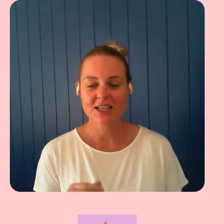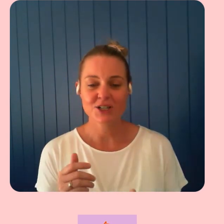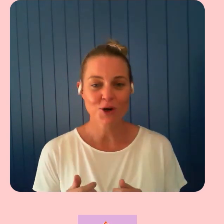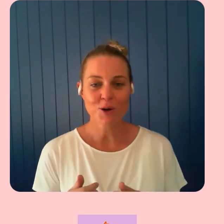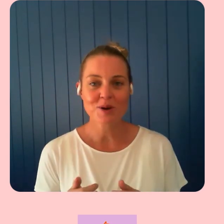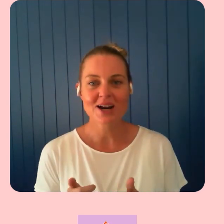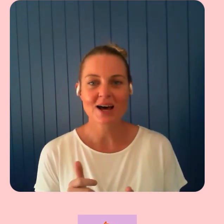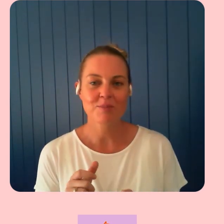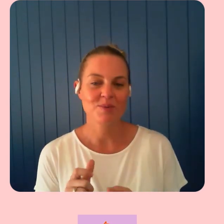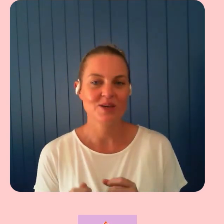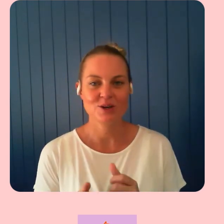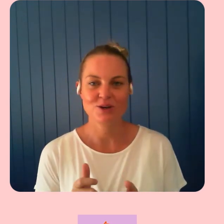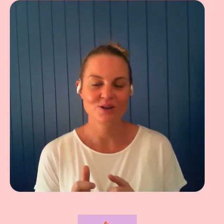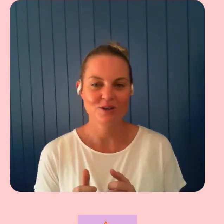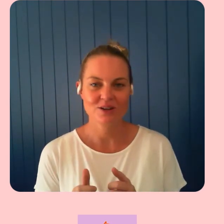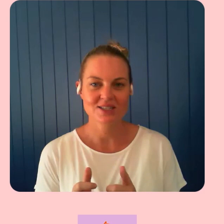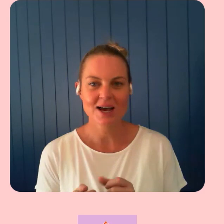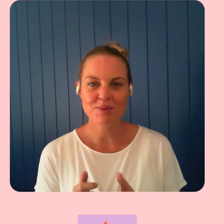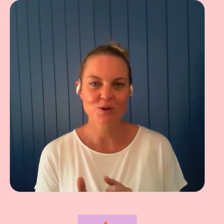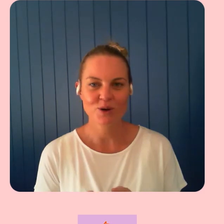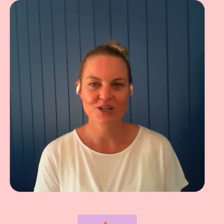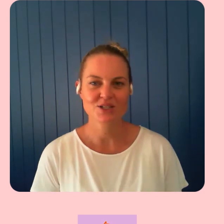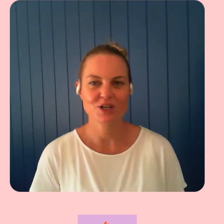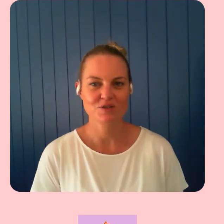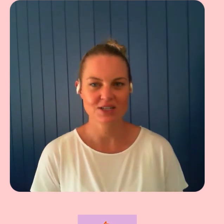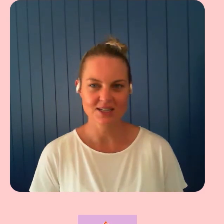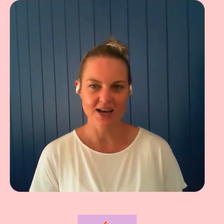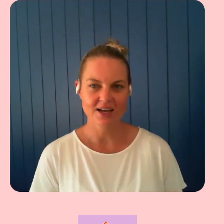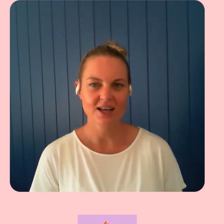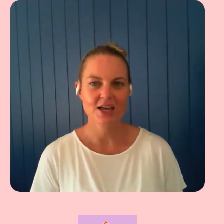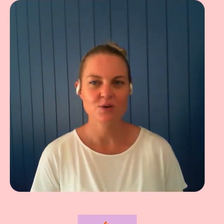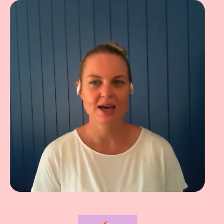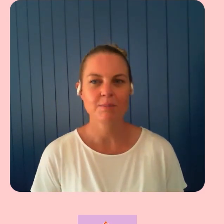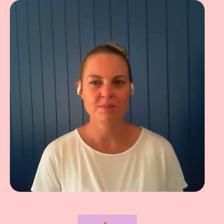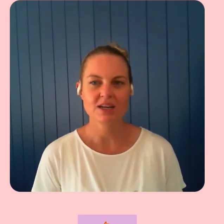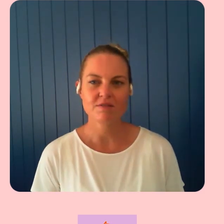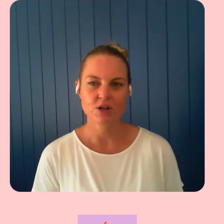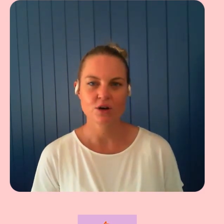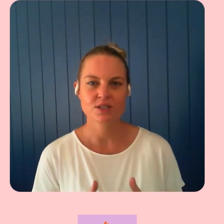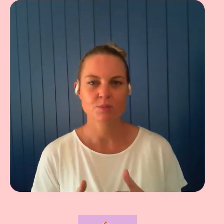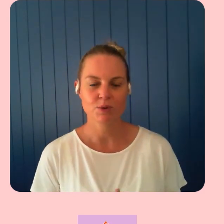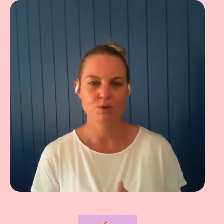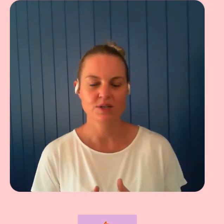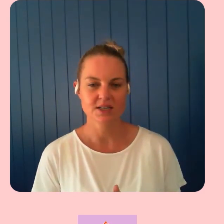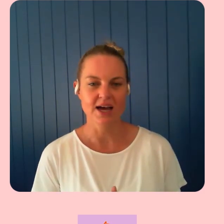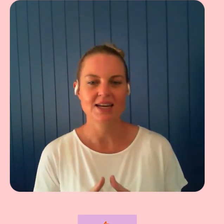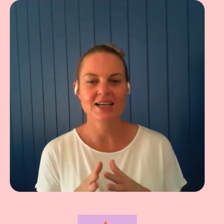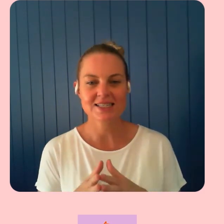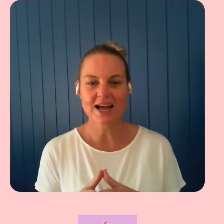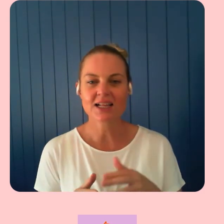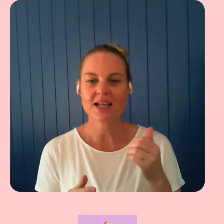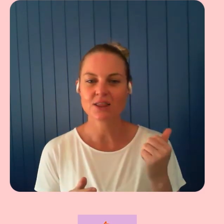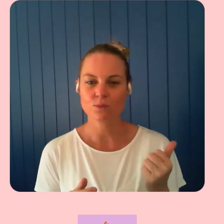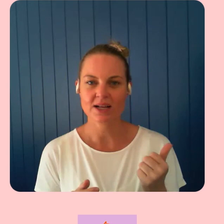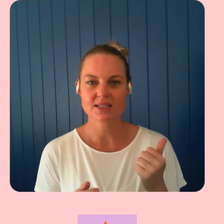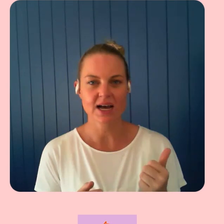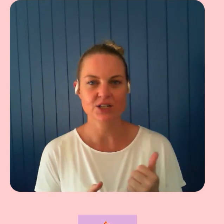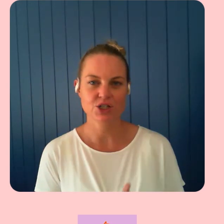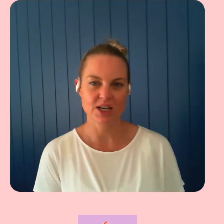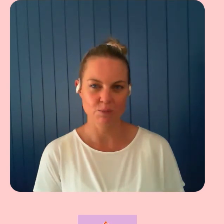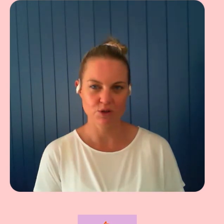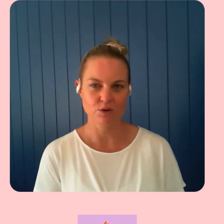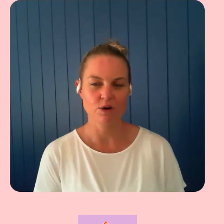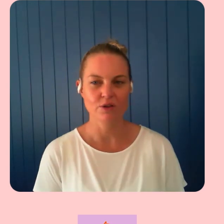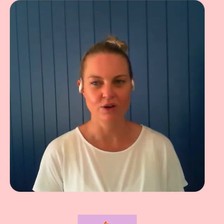up, you type in a word to search for the sign, and you'll get mini videos that model the sign, exactly like the ones I just shared with you on the